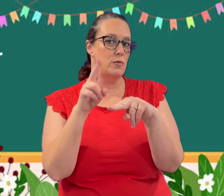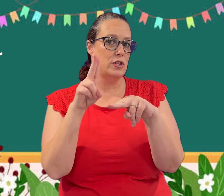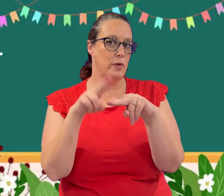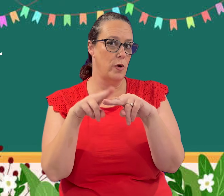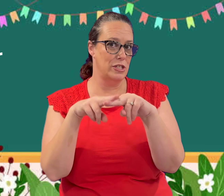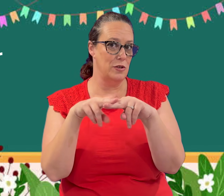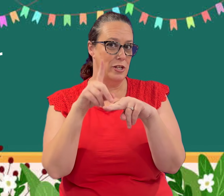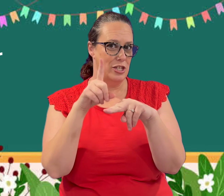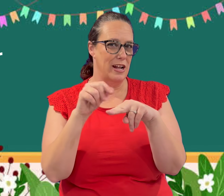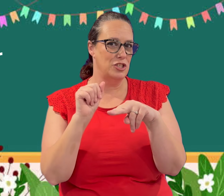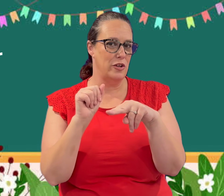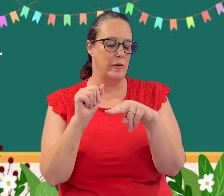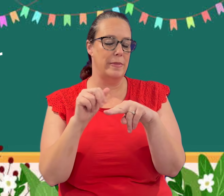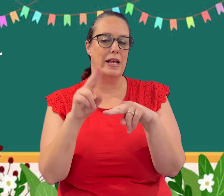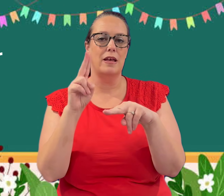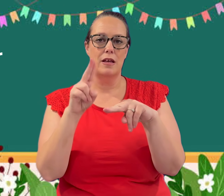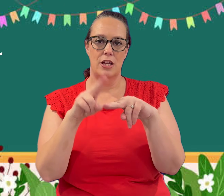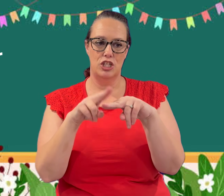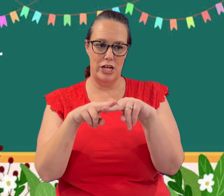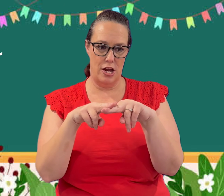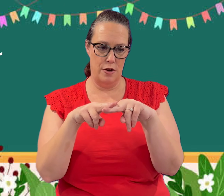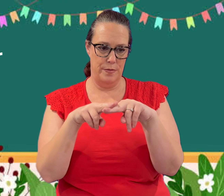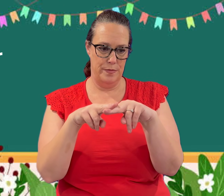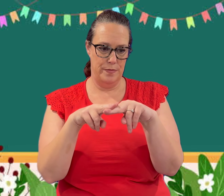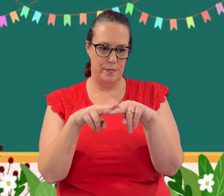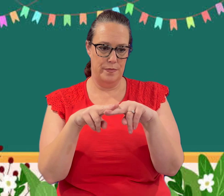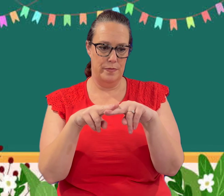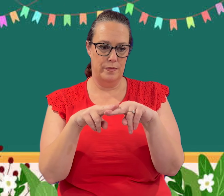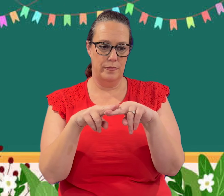doing 1, 2, and I'll show you in a minute. Chair.